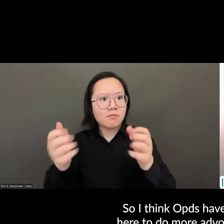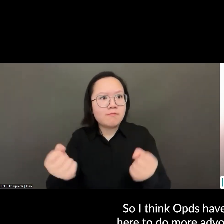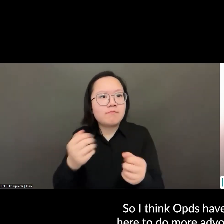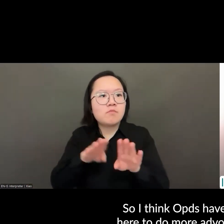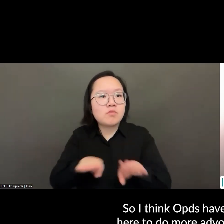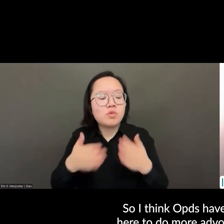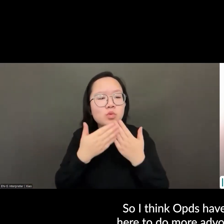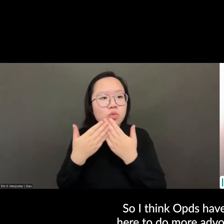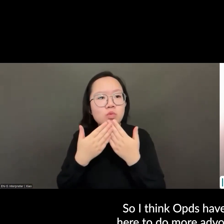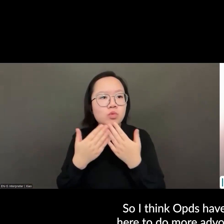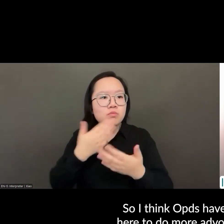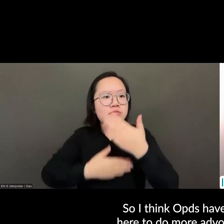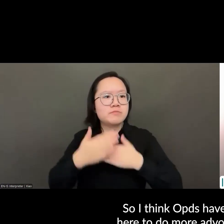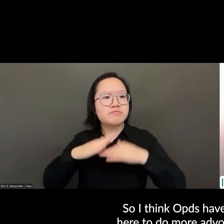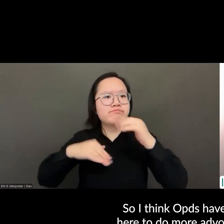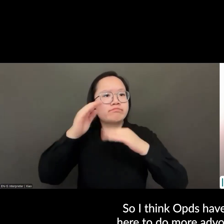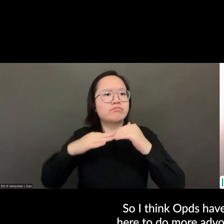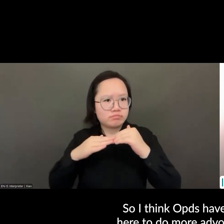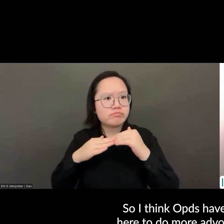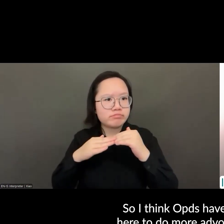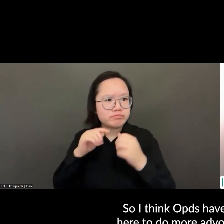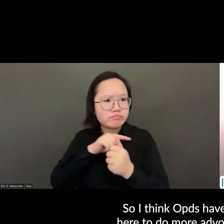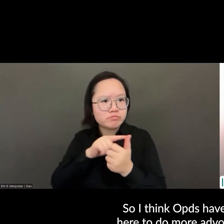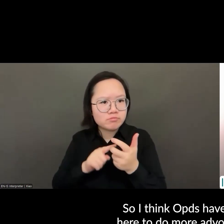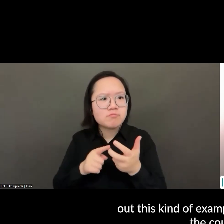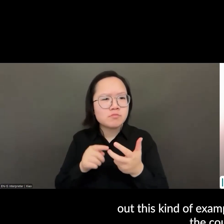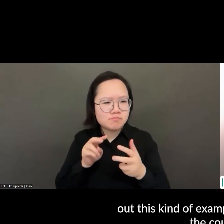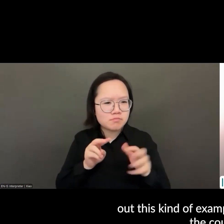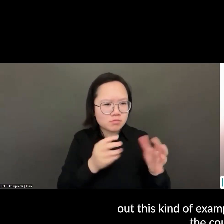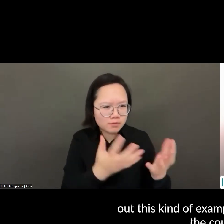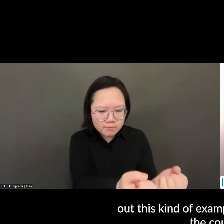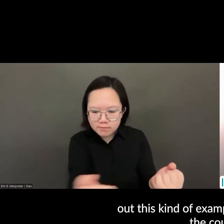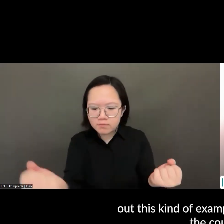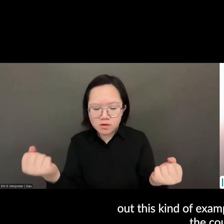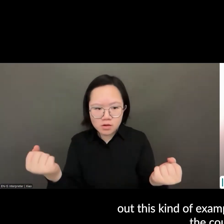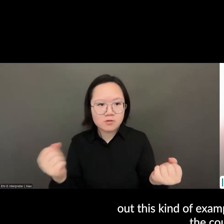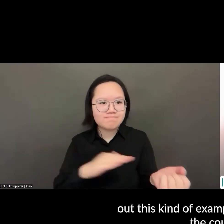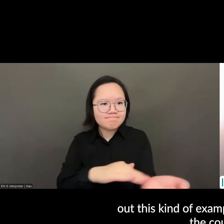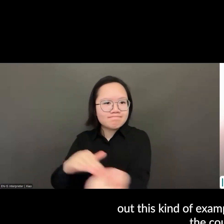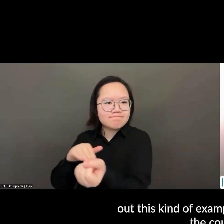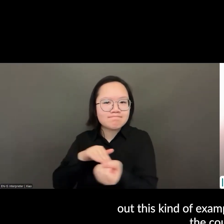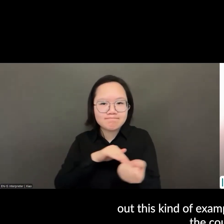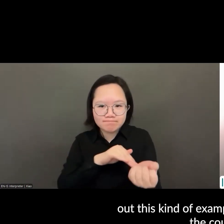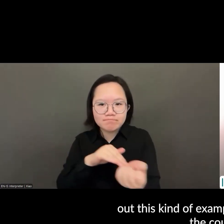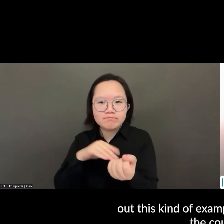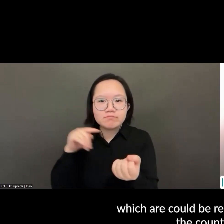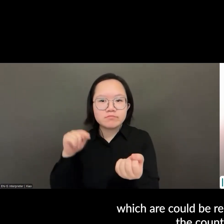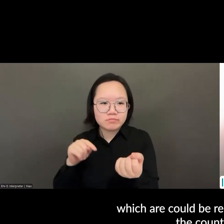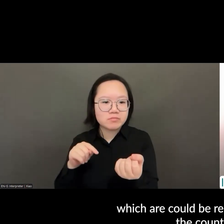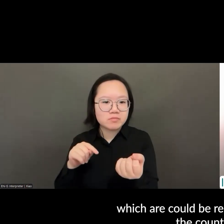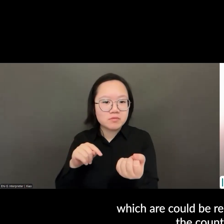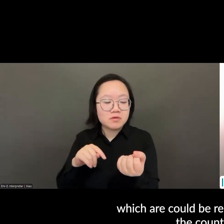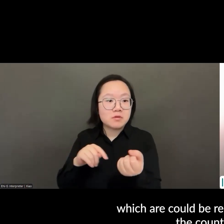OPDs have a very crucial role here to do more advocacy, and then bring out these kind of examples that we have in the